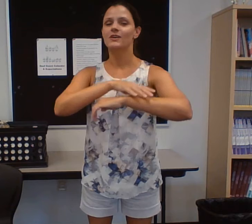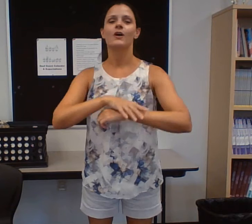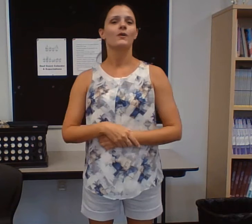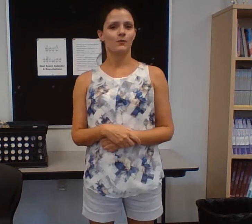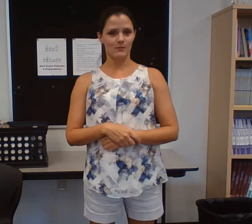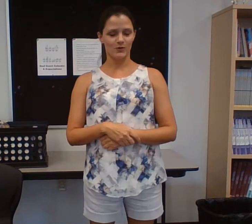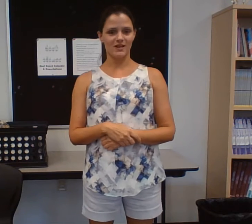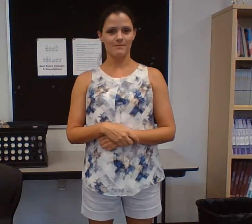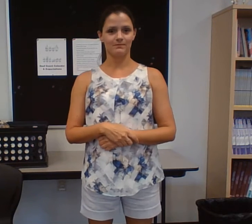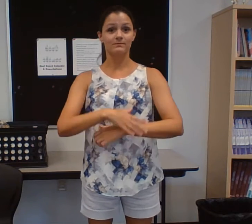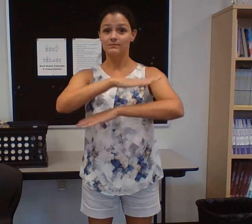One more time.